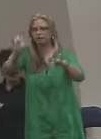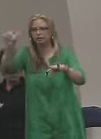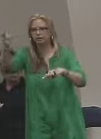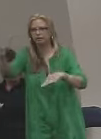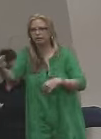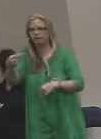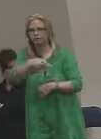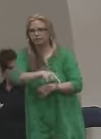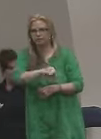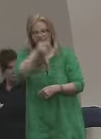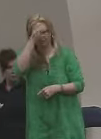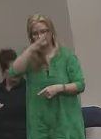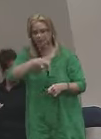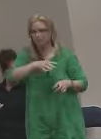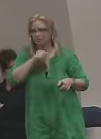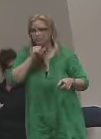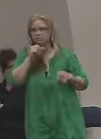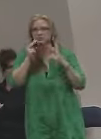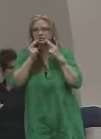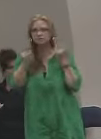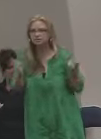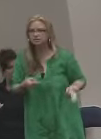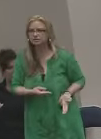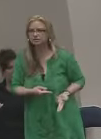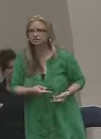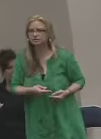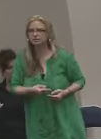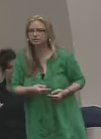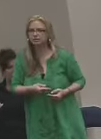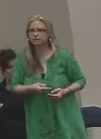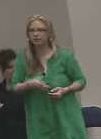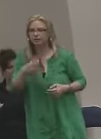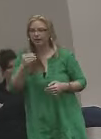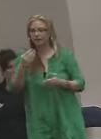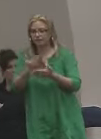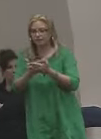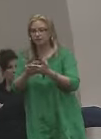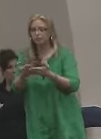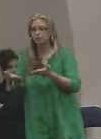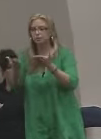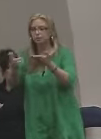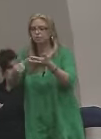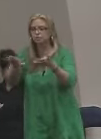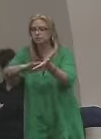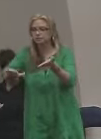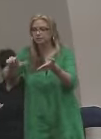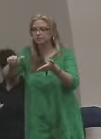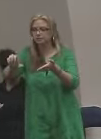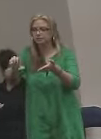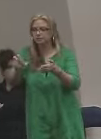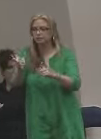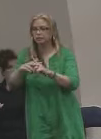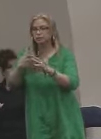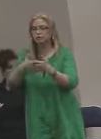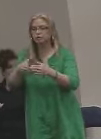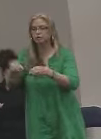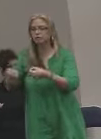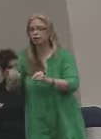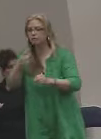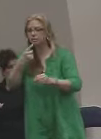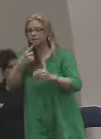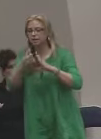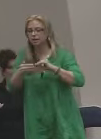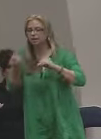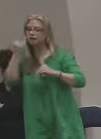man did not commit the murder. In fact, in the motion to dismiss the case, the prosecutor's office said, if we